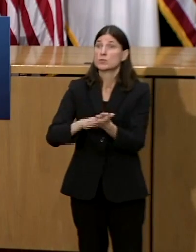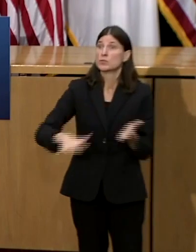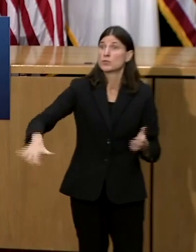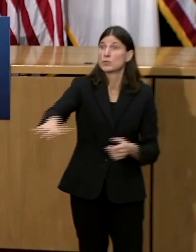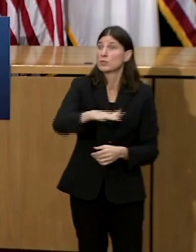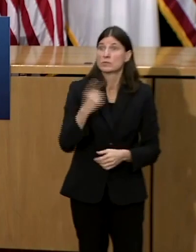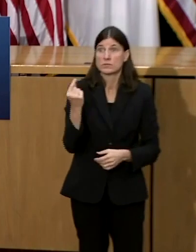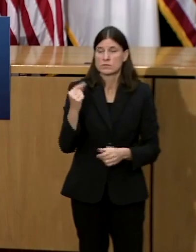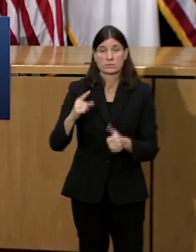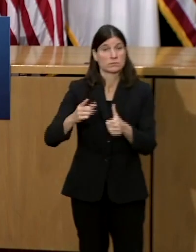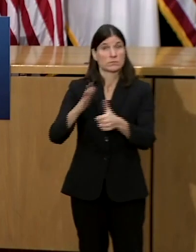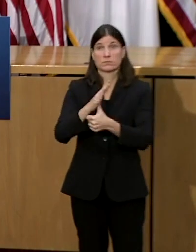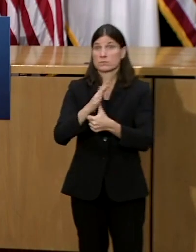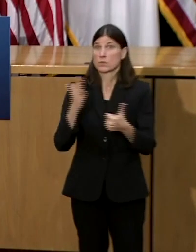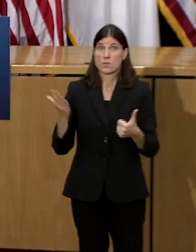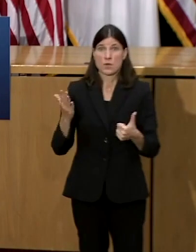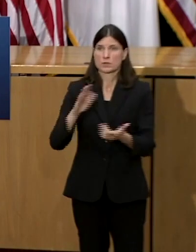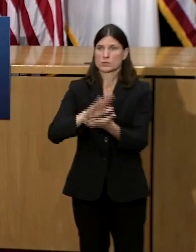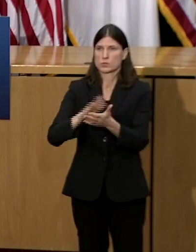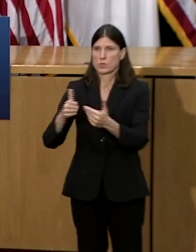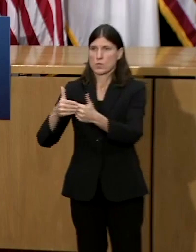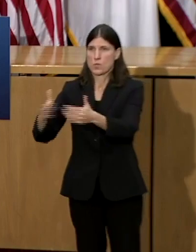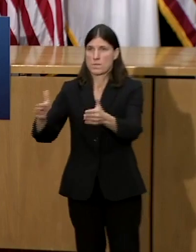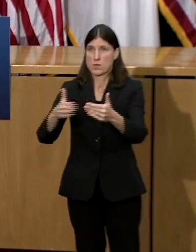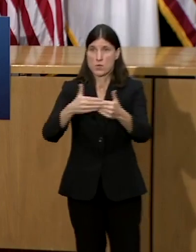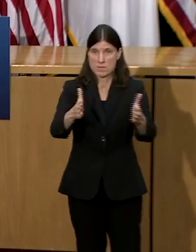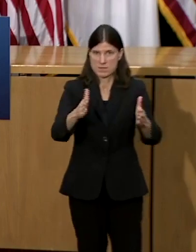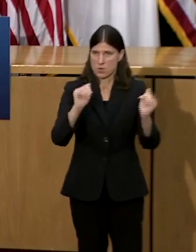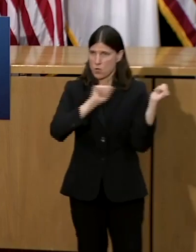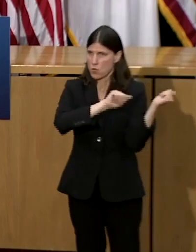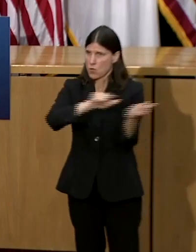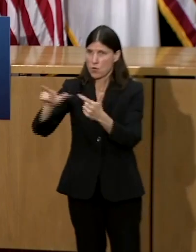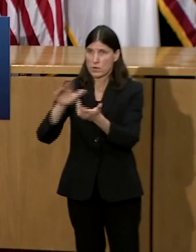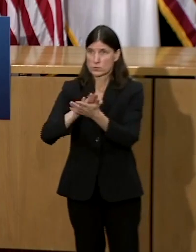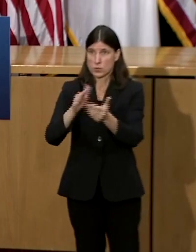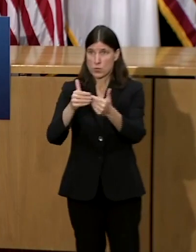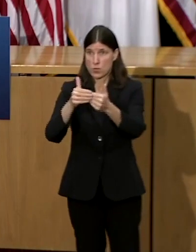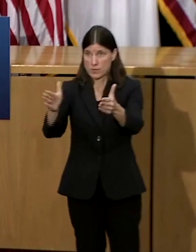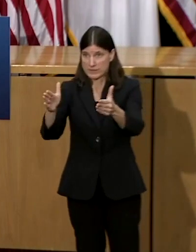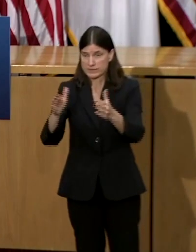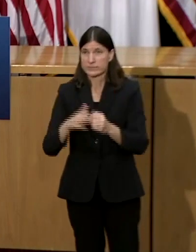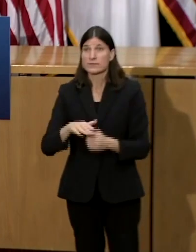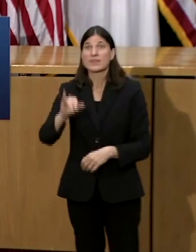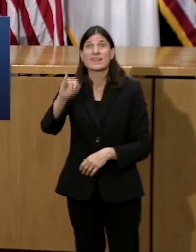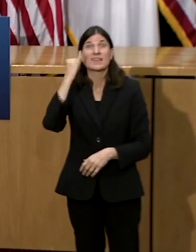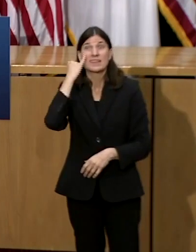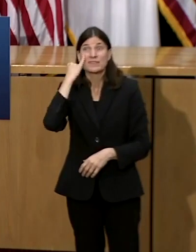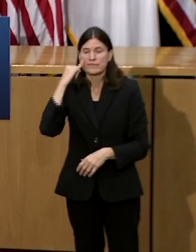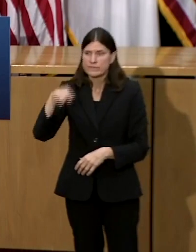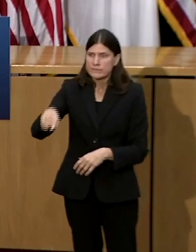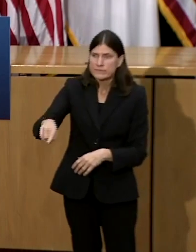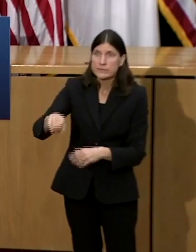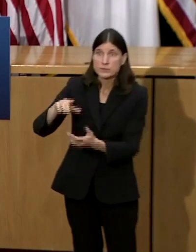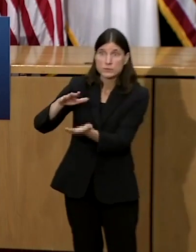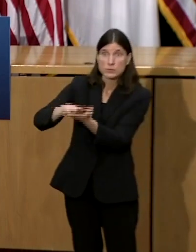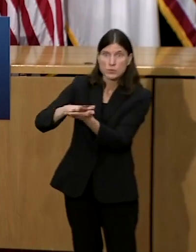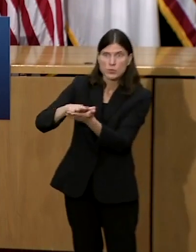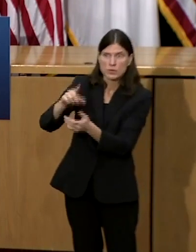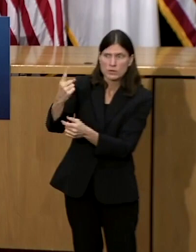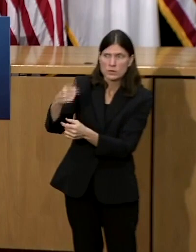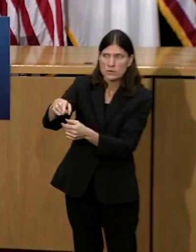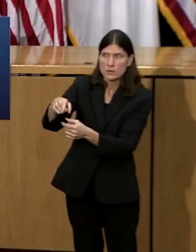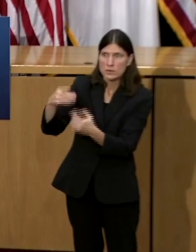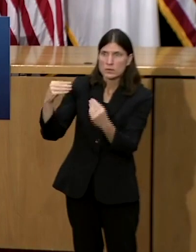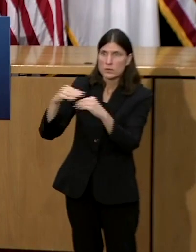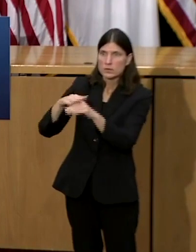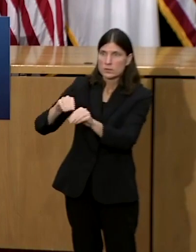there is suspected in-school transmission. As always, districts and schools must strictly adhere to all health and safety protocols